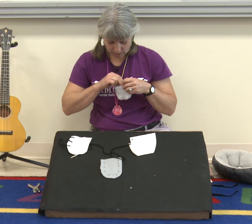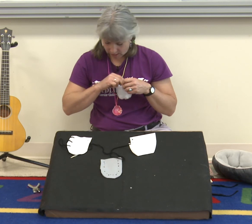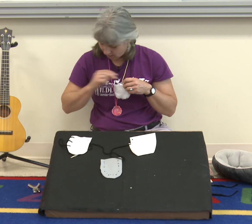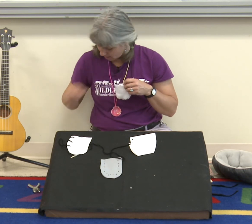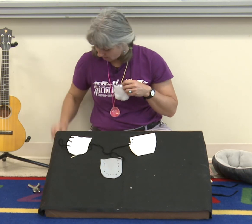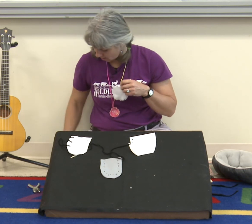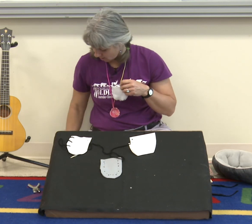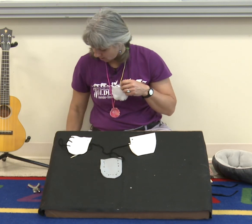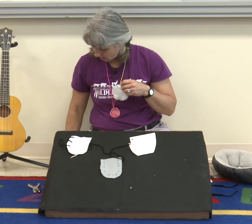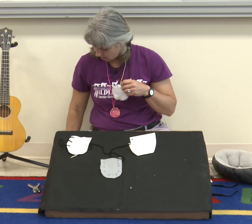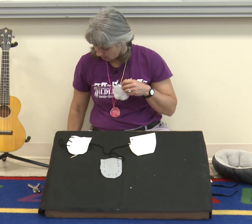3,